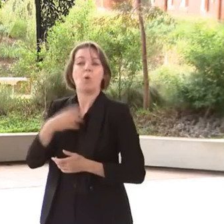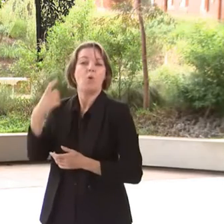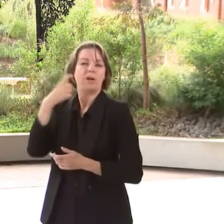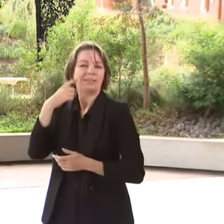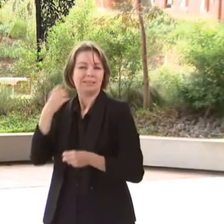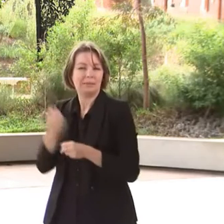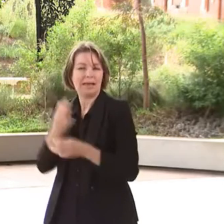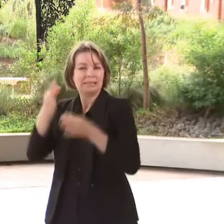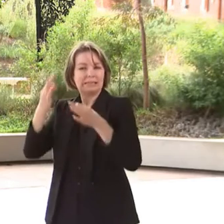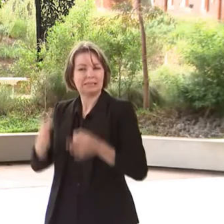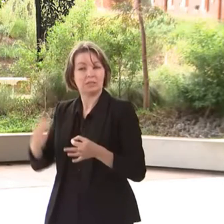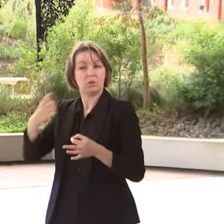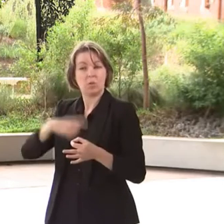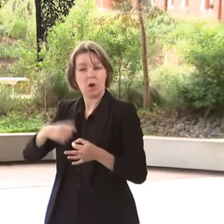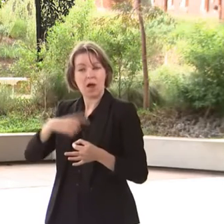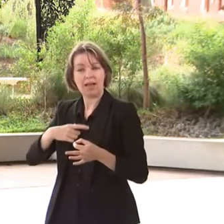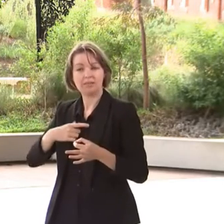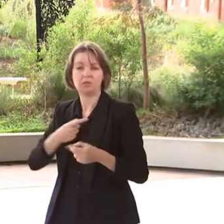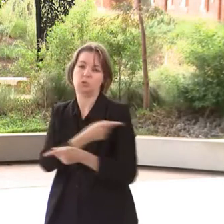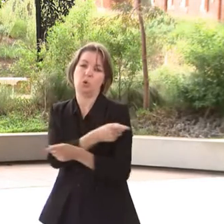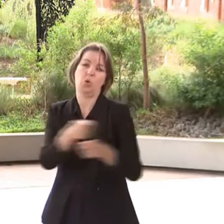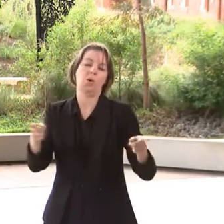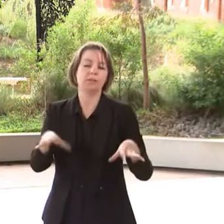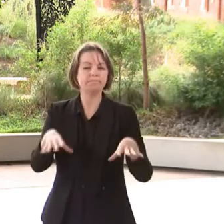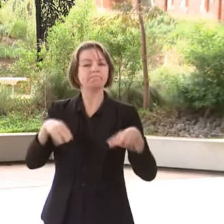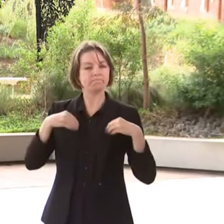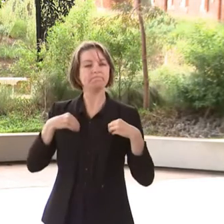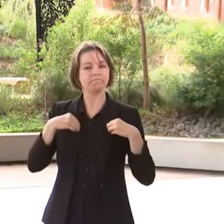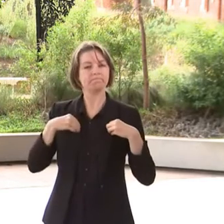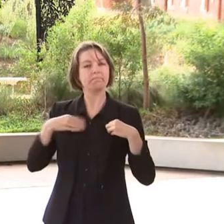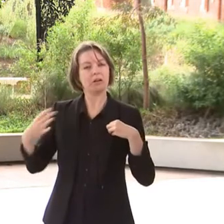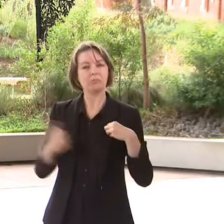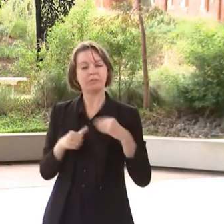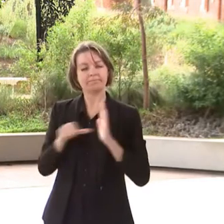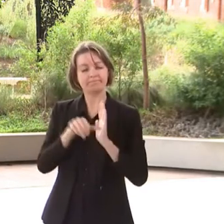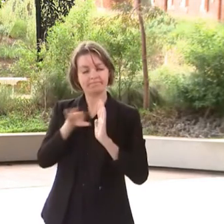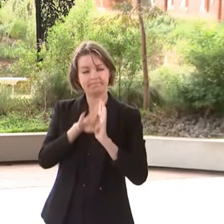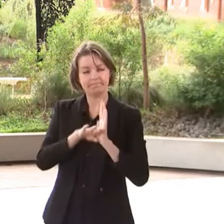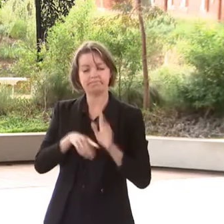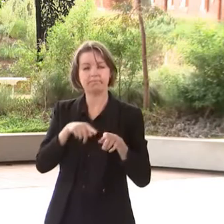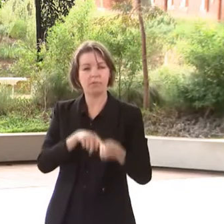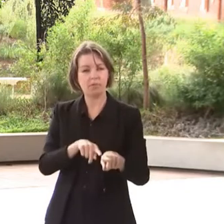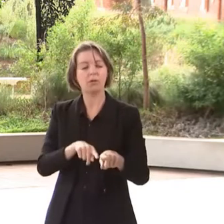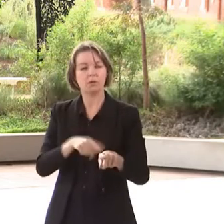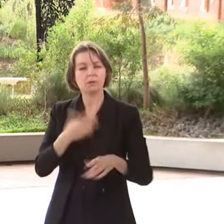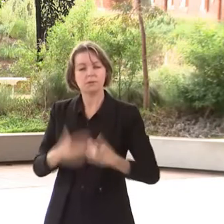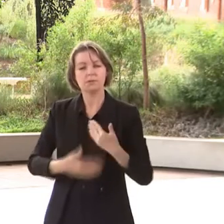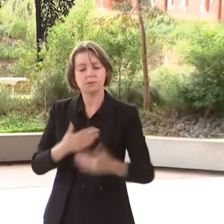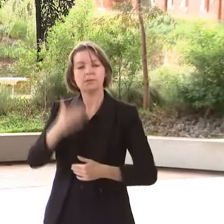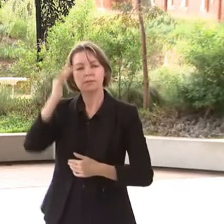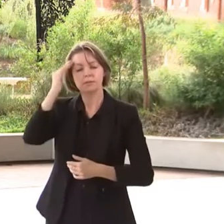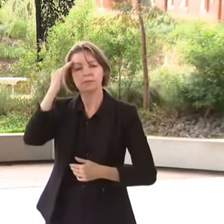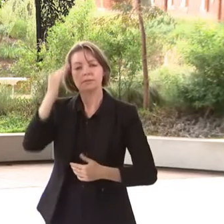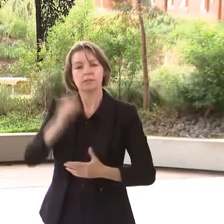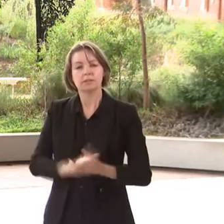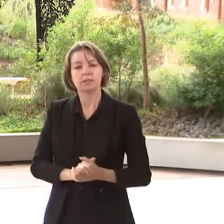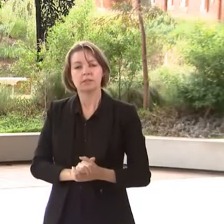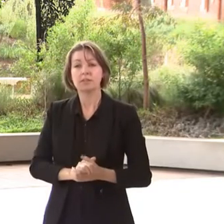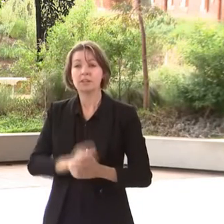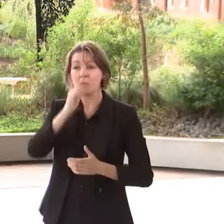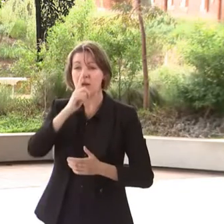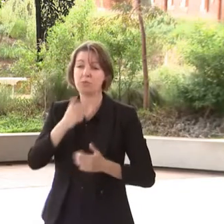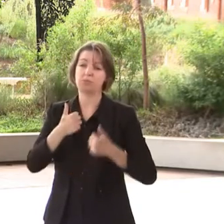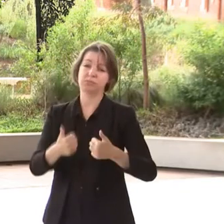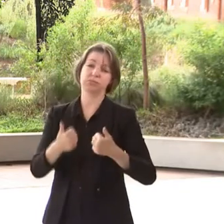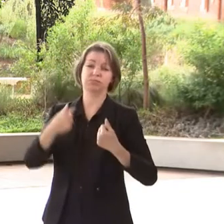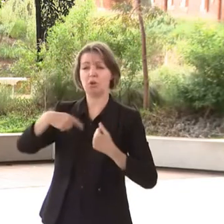the efforts and sacrifices of our people. The vaccination and boosters that people are going out and doing in record